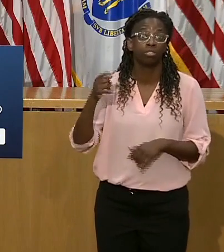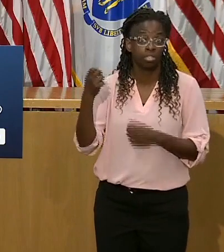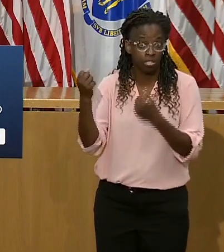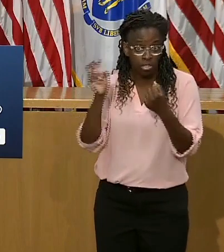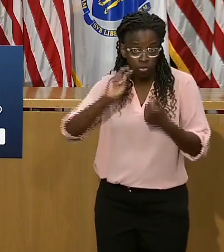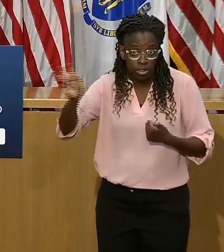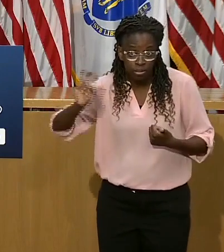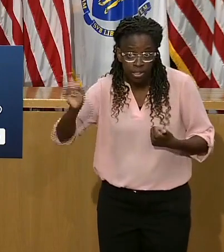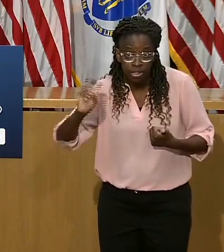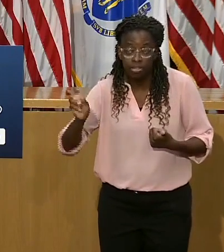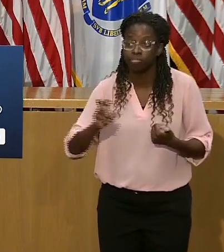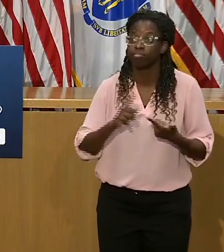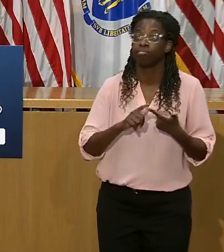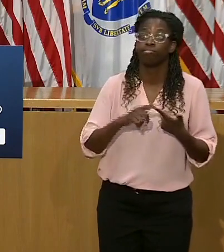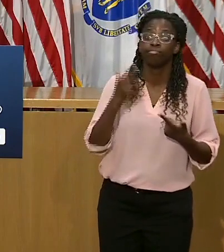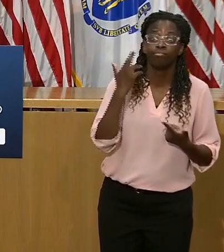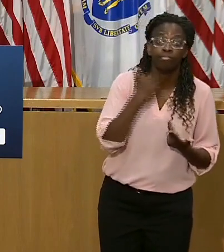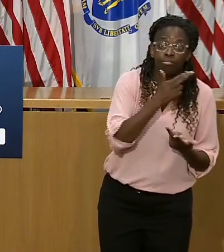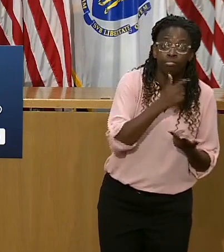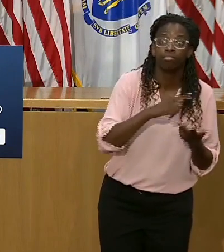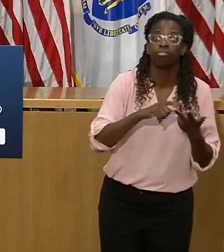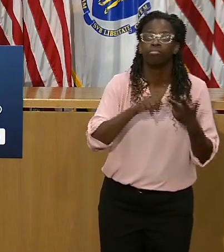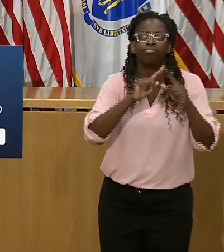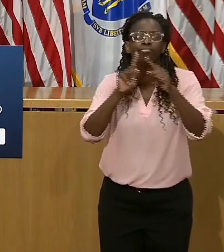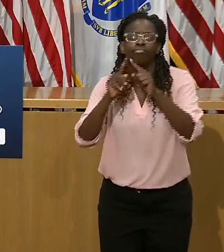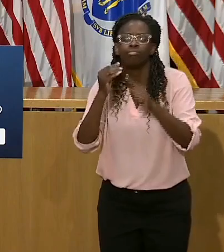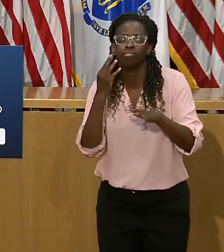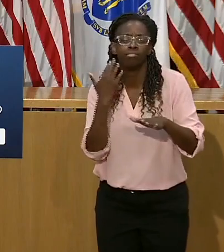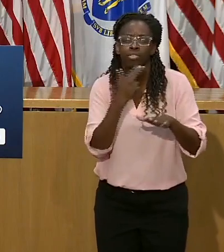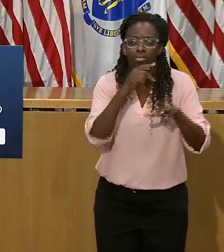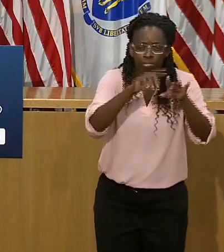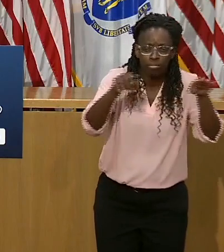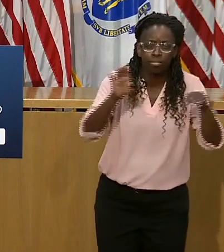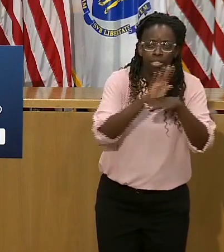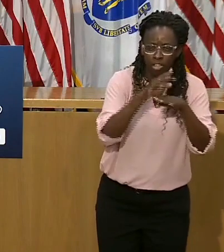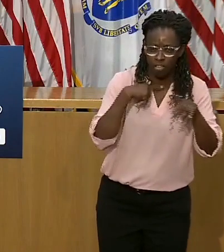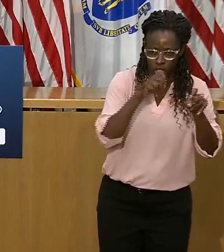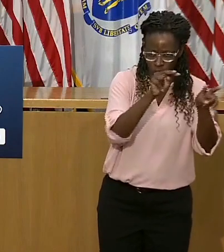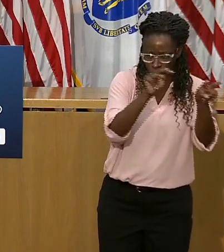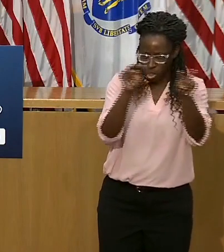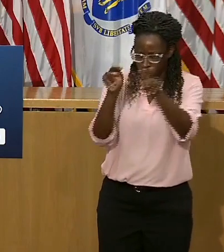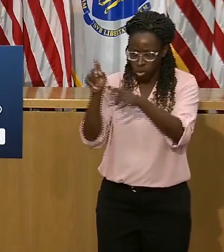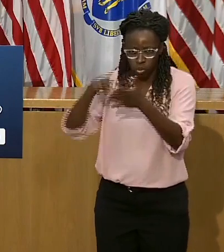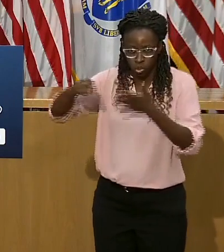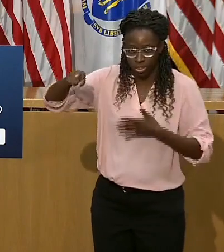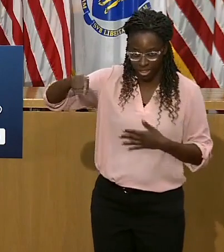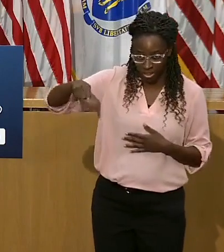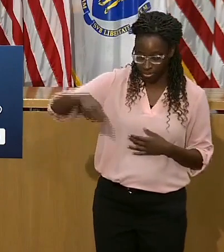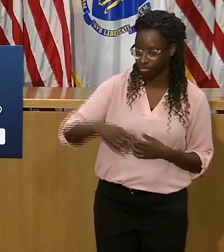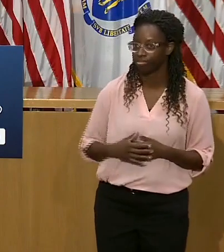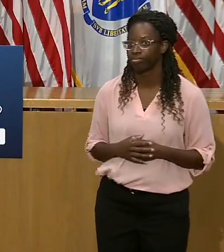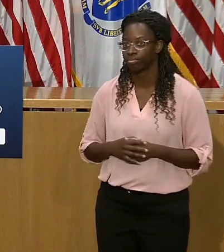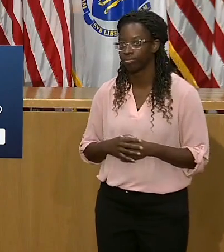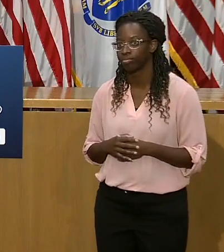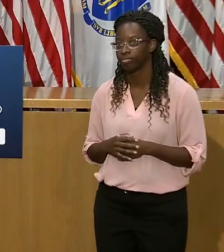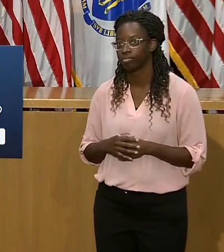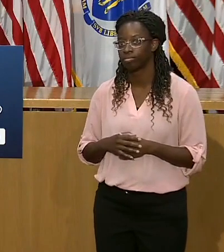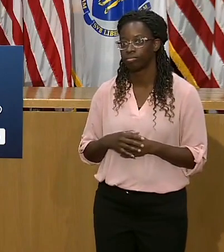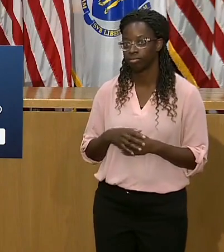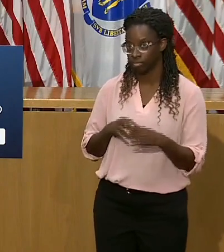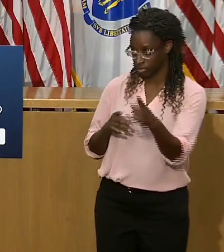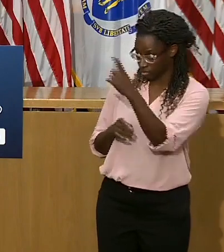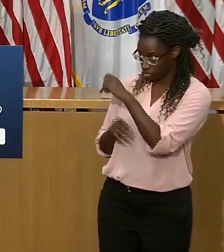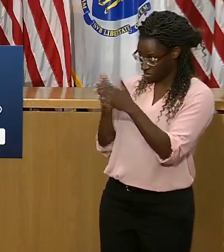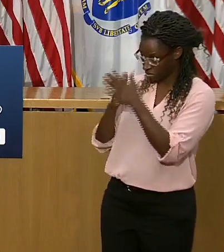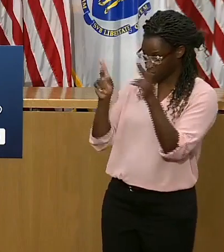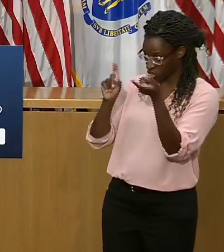by adjusting their business model? We've seen some people adjusting. Yeah, I think a lot have done that already, but importantly, it's a